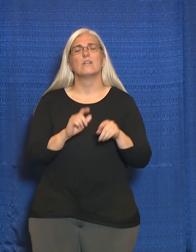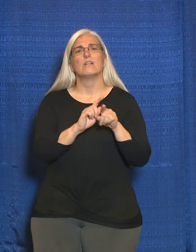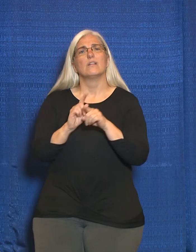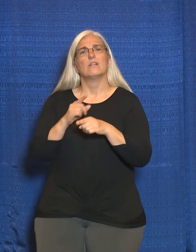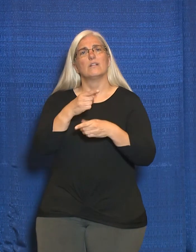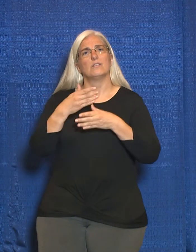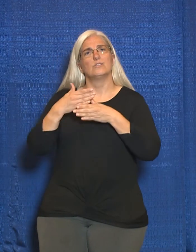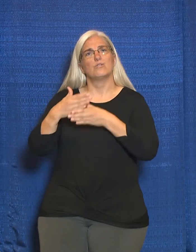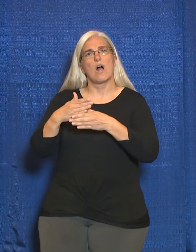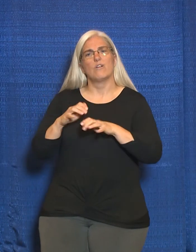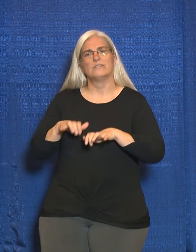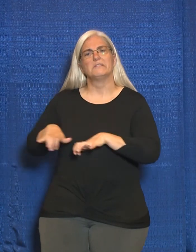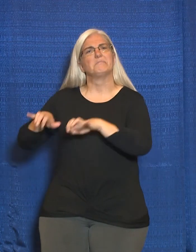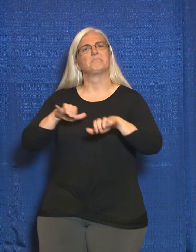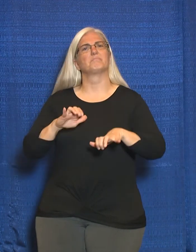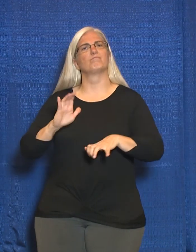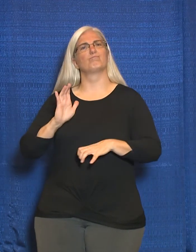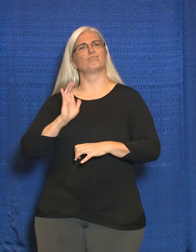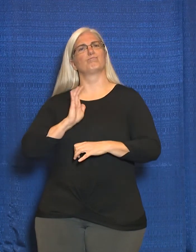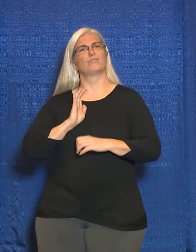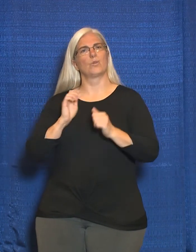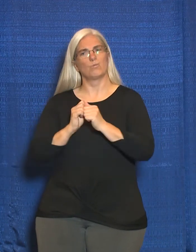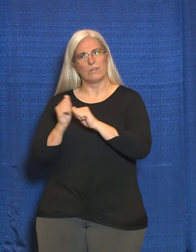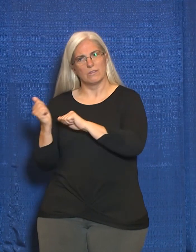Share the same social courtesies with everyone.